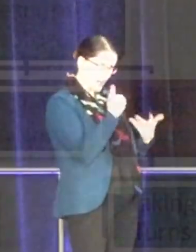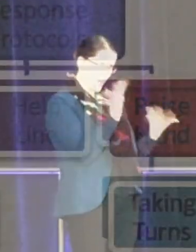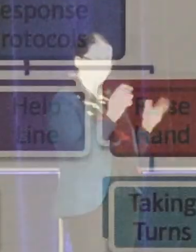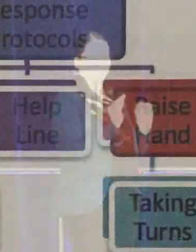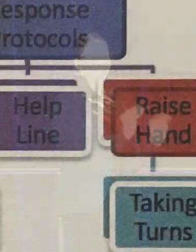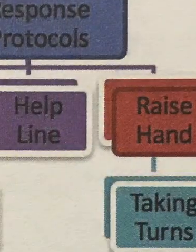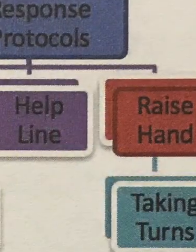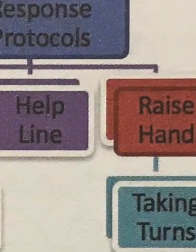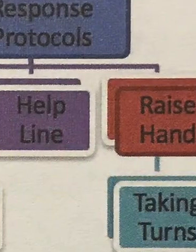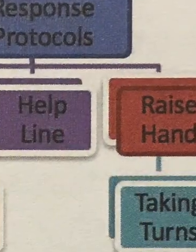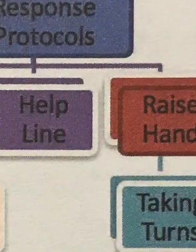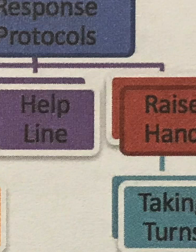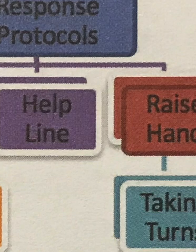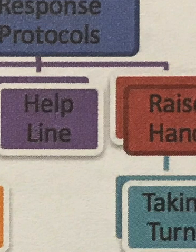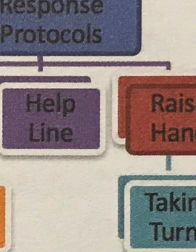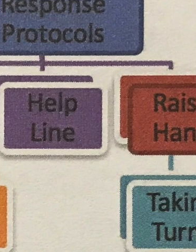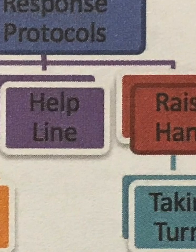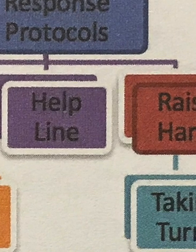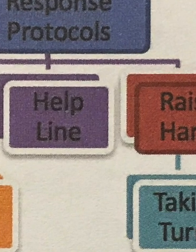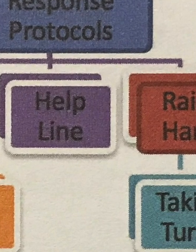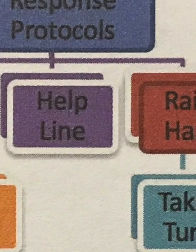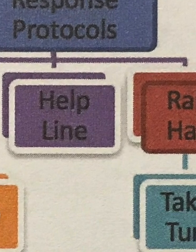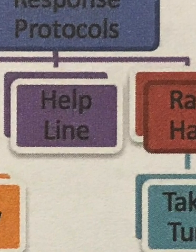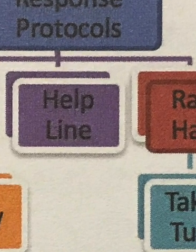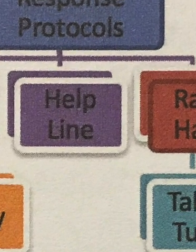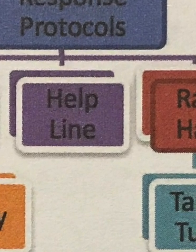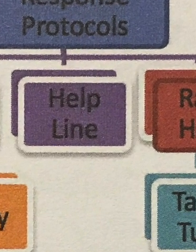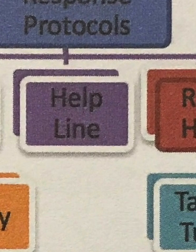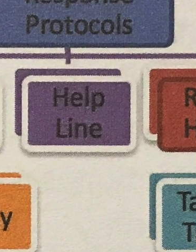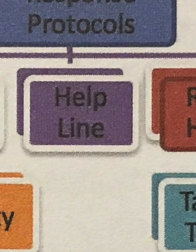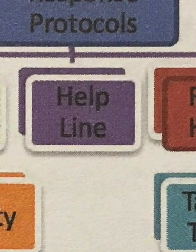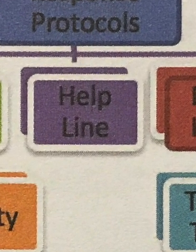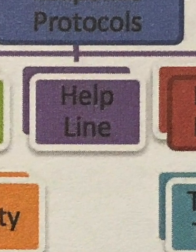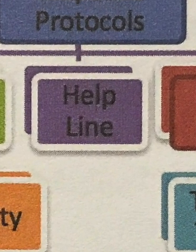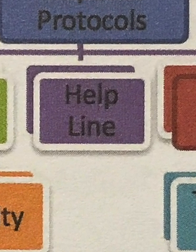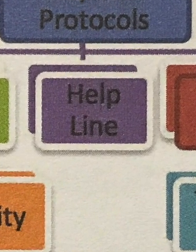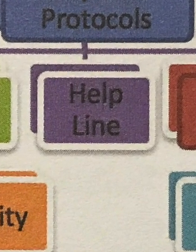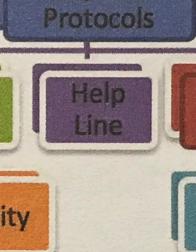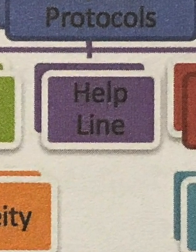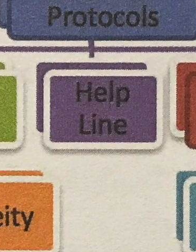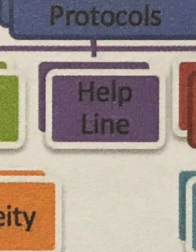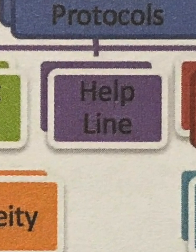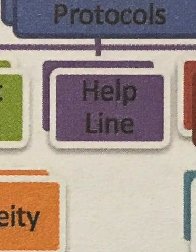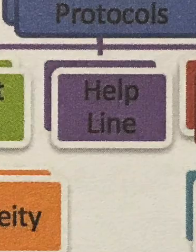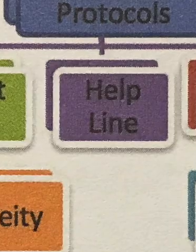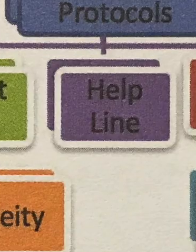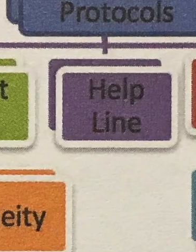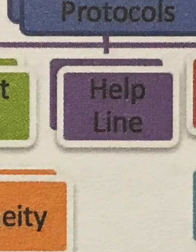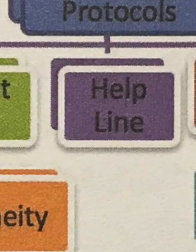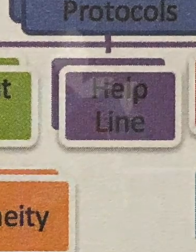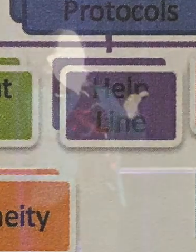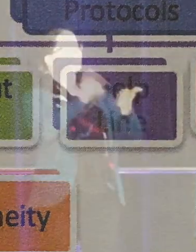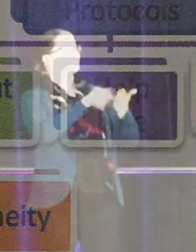cultural responsive, you have the guarantee of knowing you're validating the behaviors in orange. That's what this is